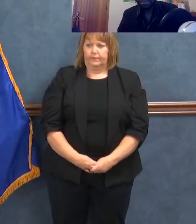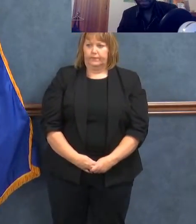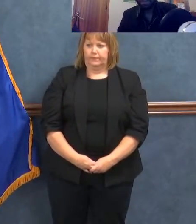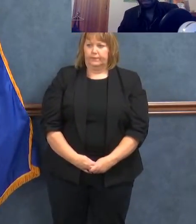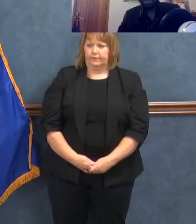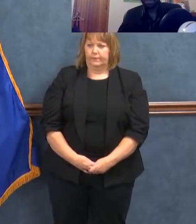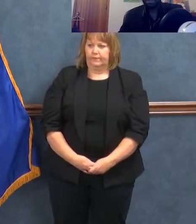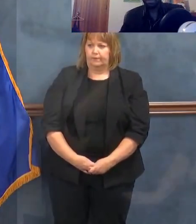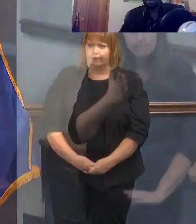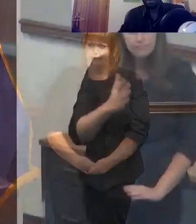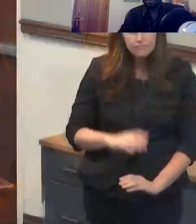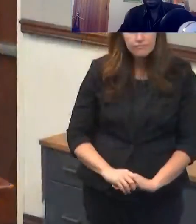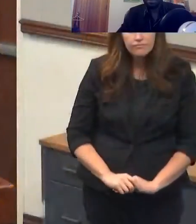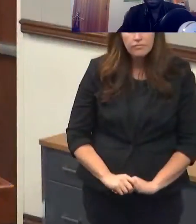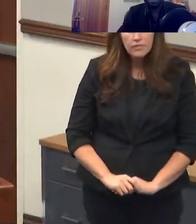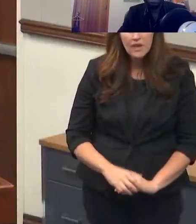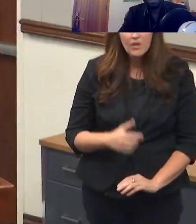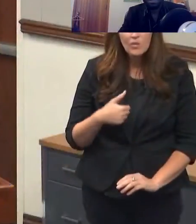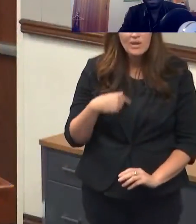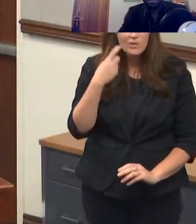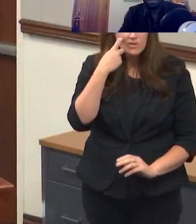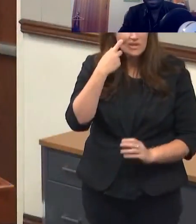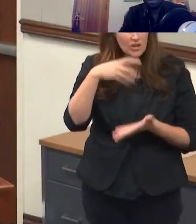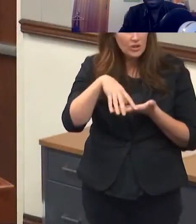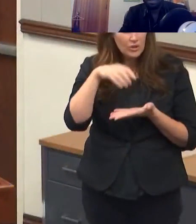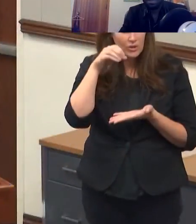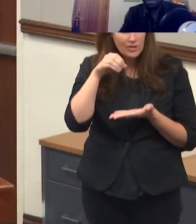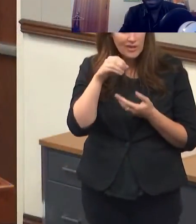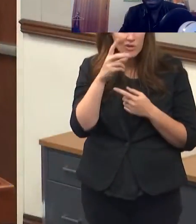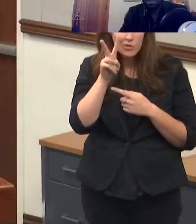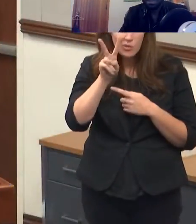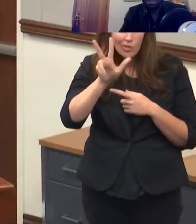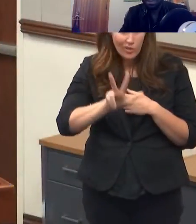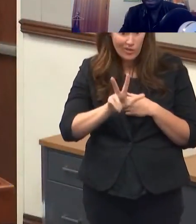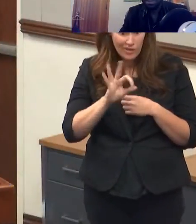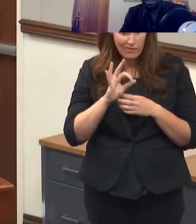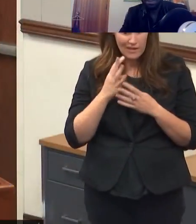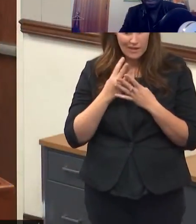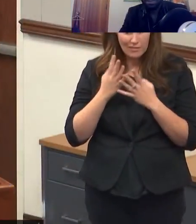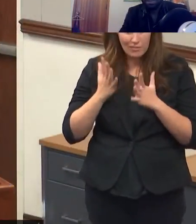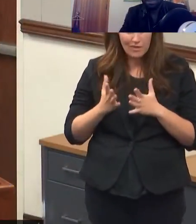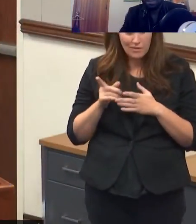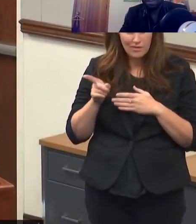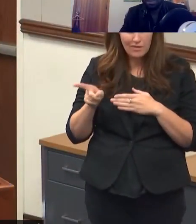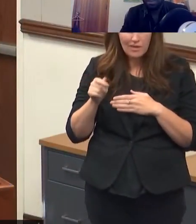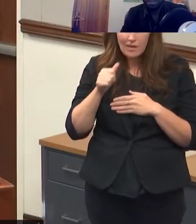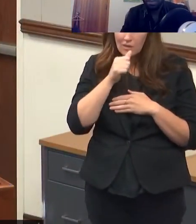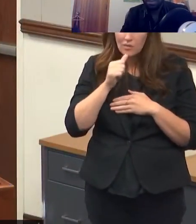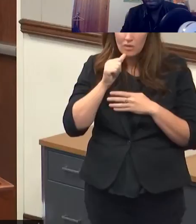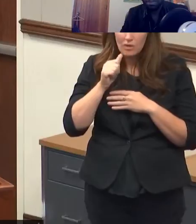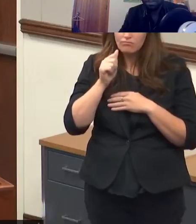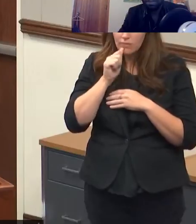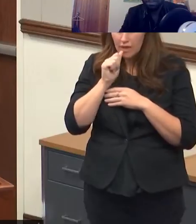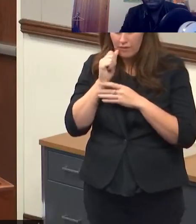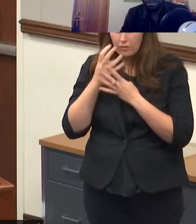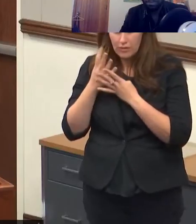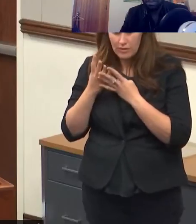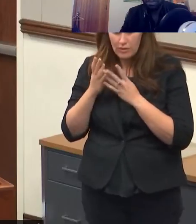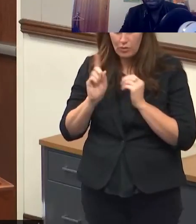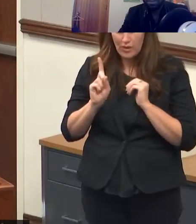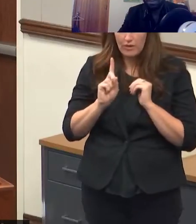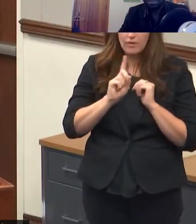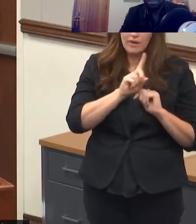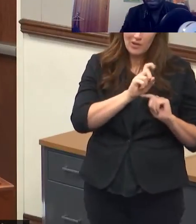Hi, Governor. We recently learned that 2/3 of the inmates at the Arizona private prison, where 100